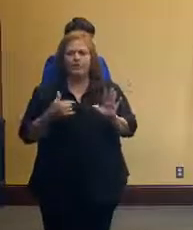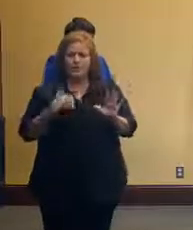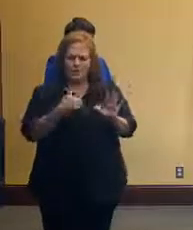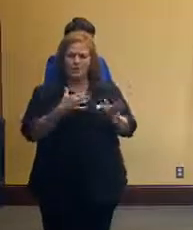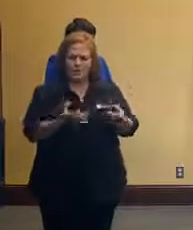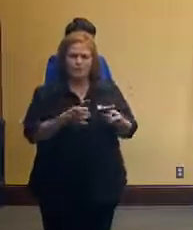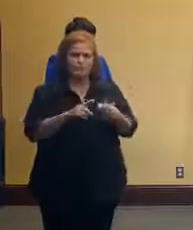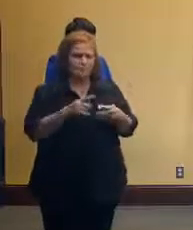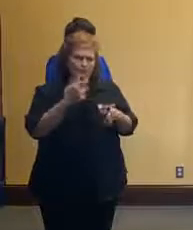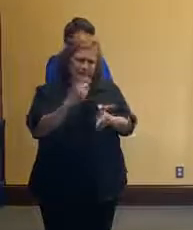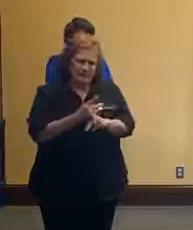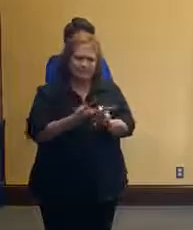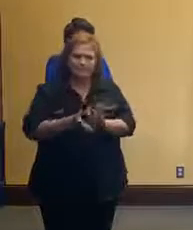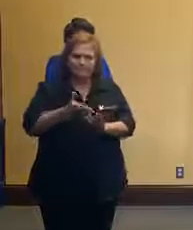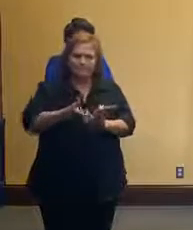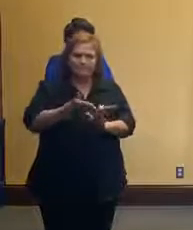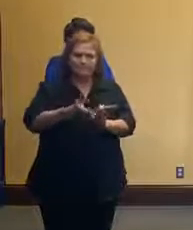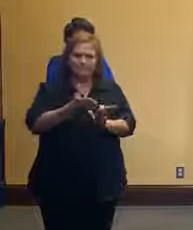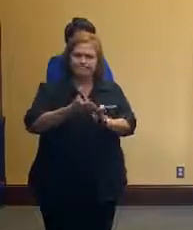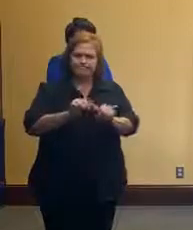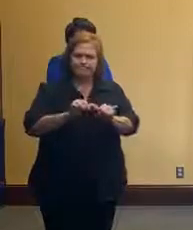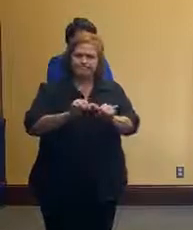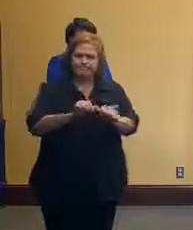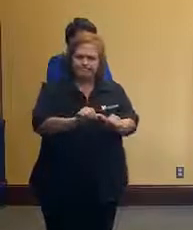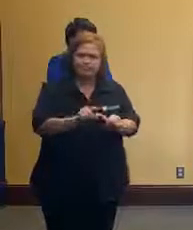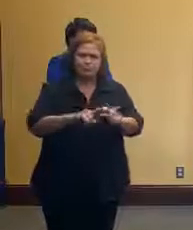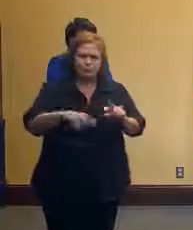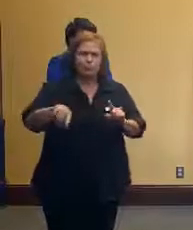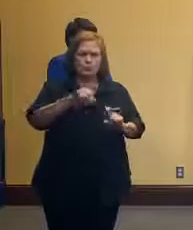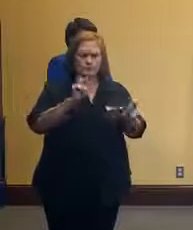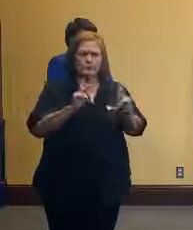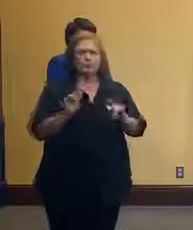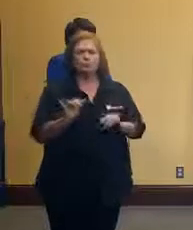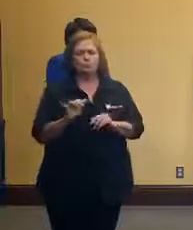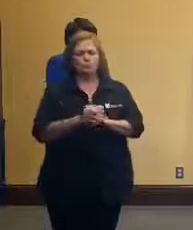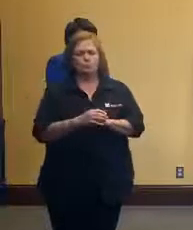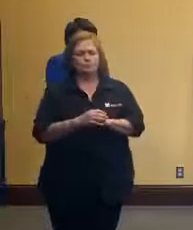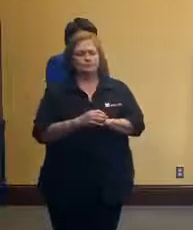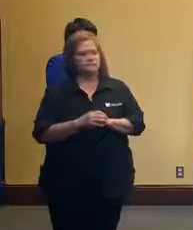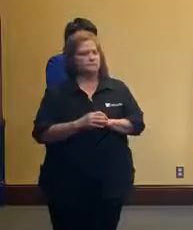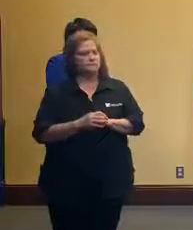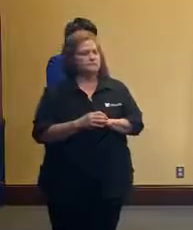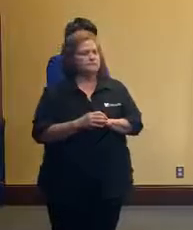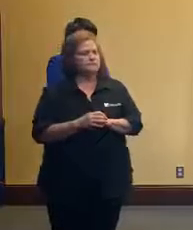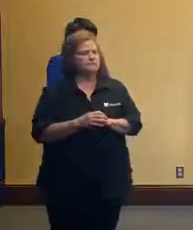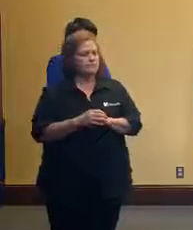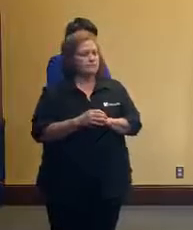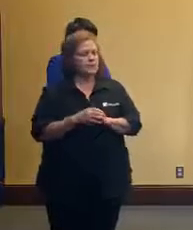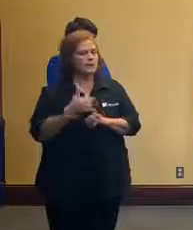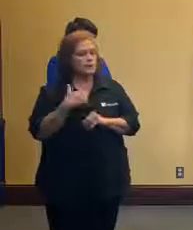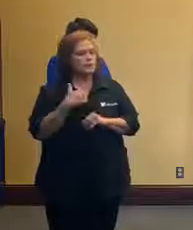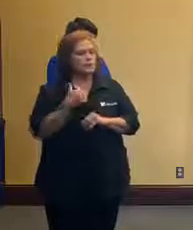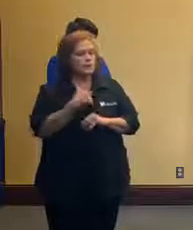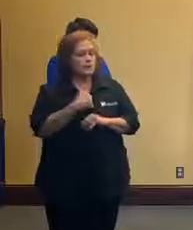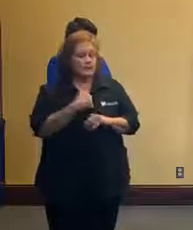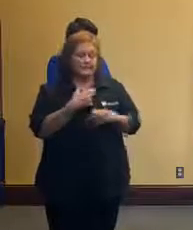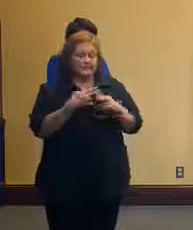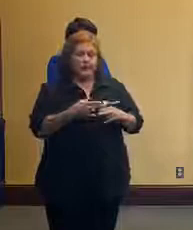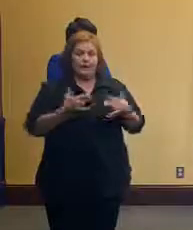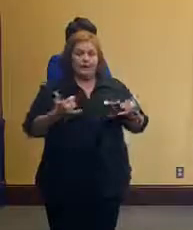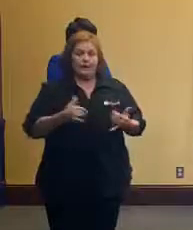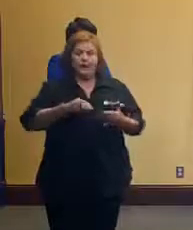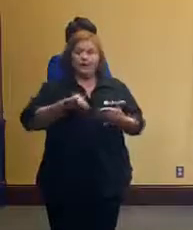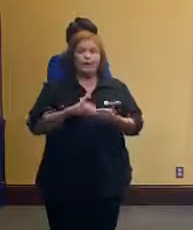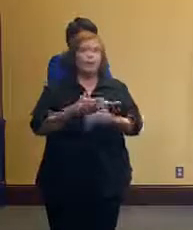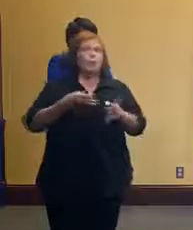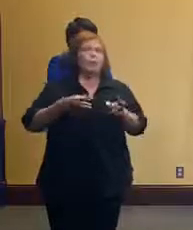remain steady and provide the best services to the public through government. Right, and we're embracing the new normal as well,